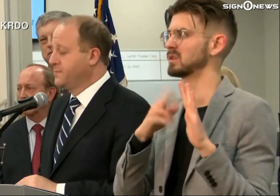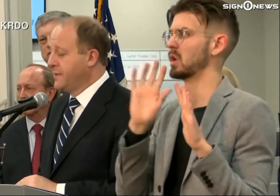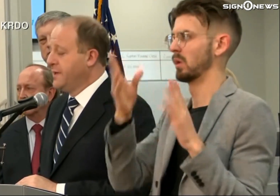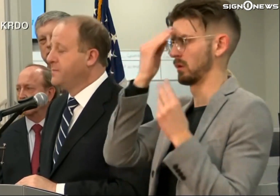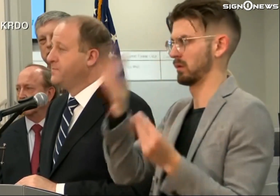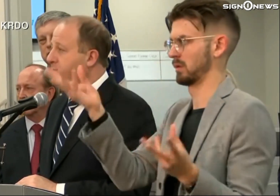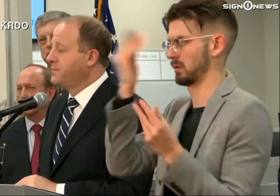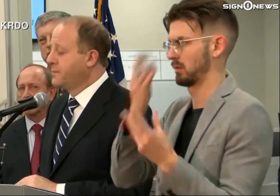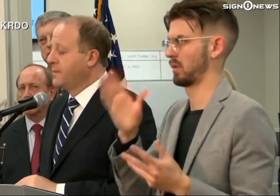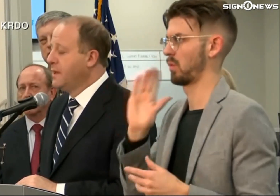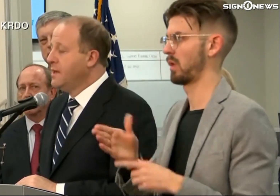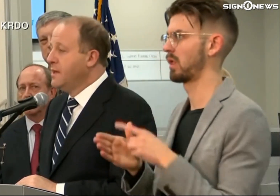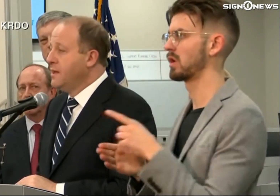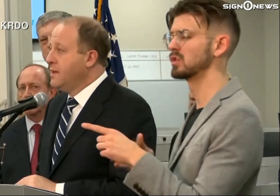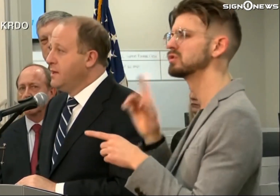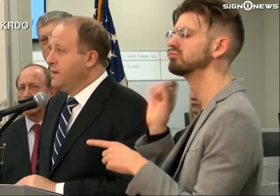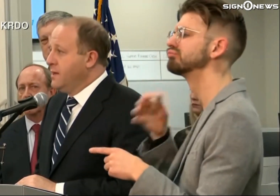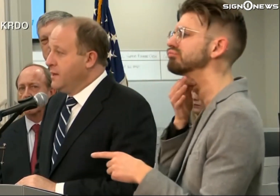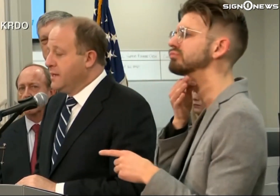Yeah.